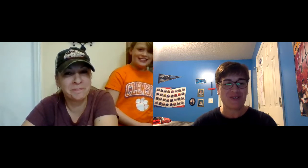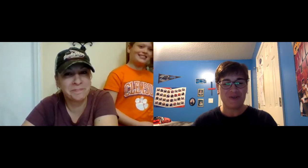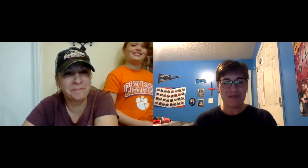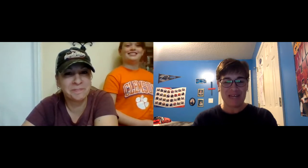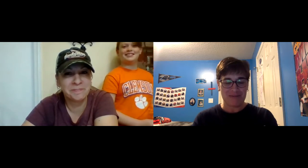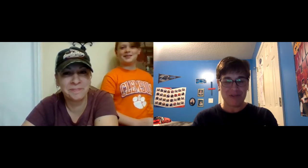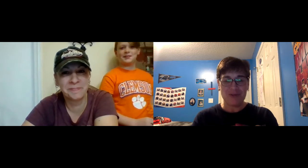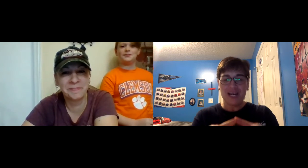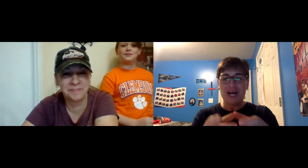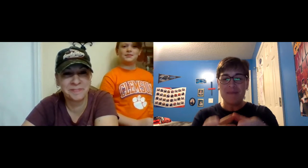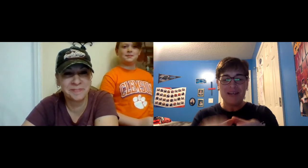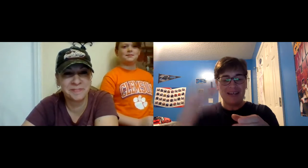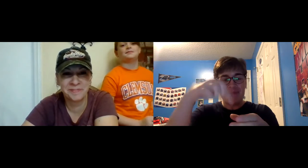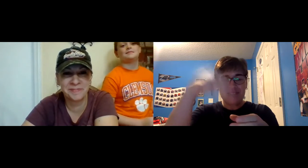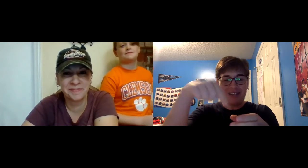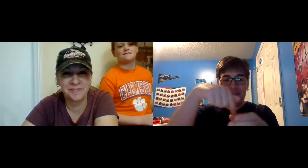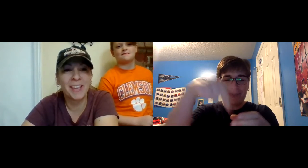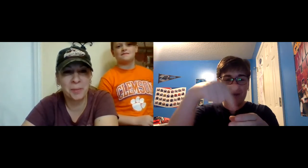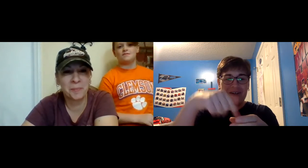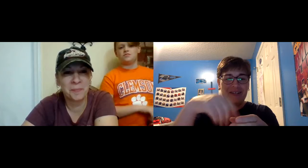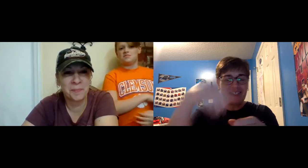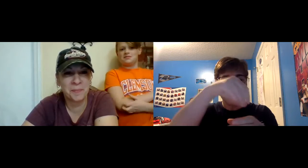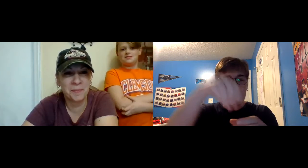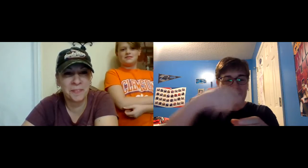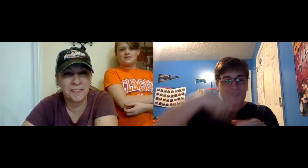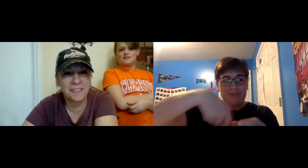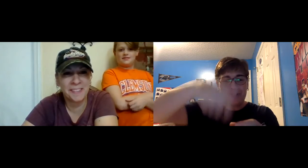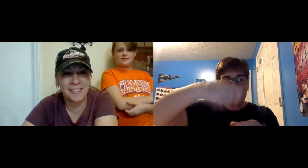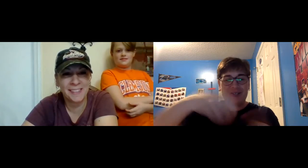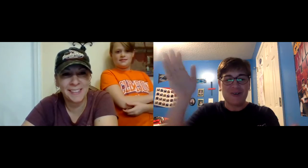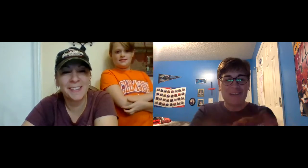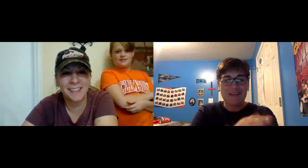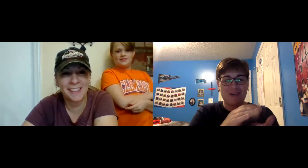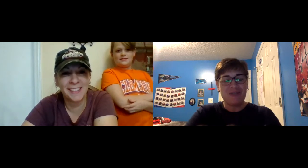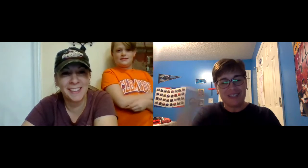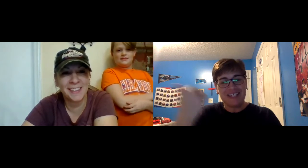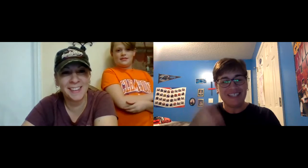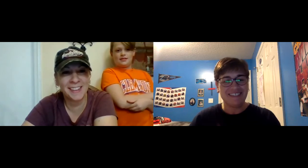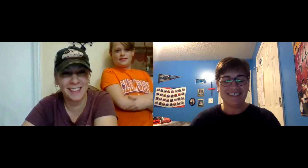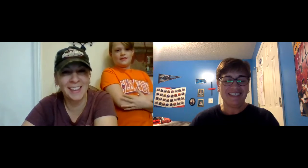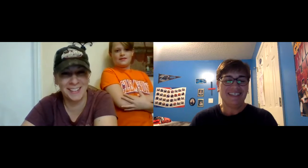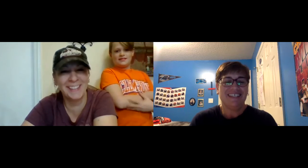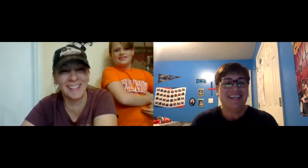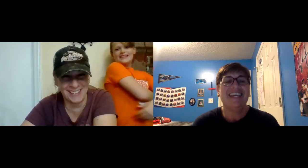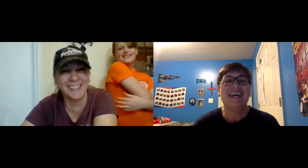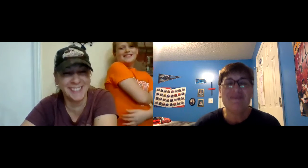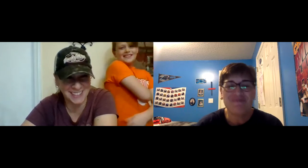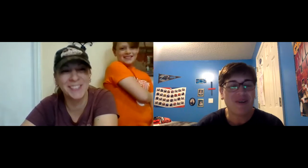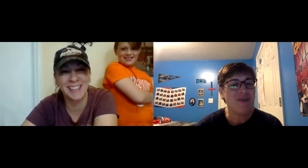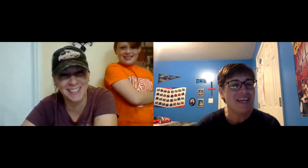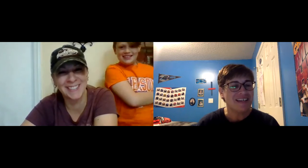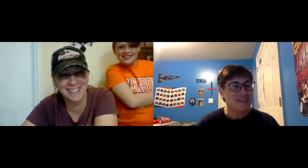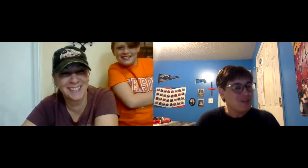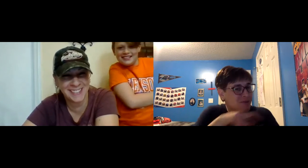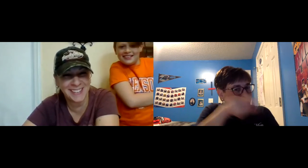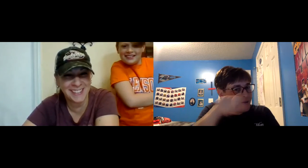go to school. I'd make him a little cup, and I'd put the cut up strawberries in there and sprinkle some sugar and stir it around and close the lid. And yeah. That's like,